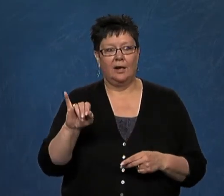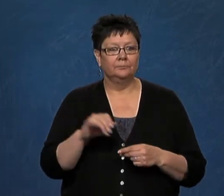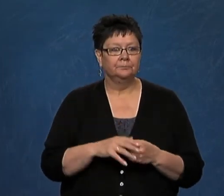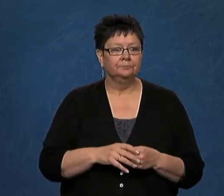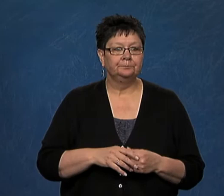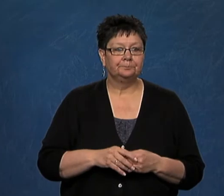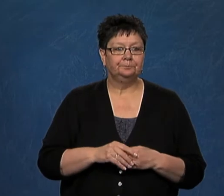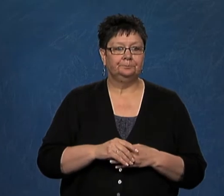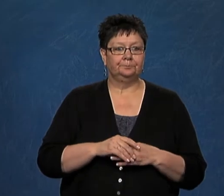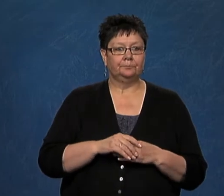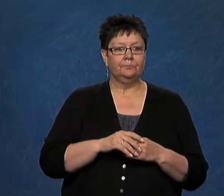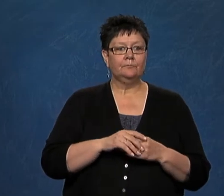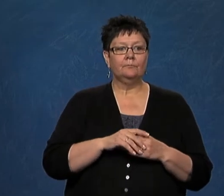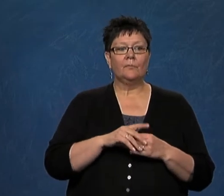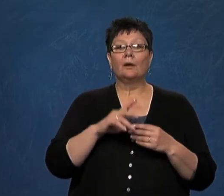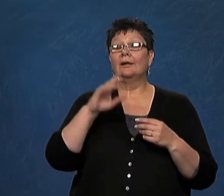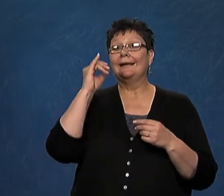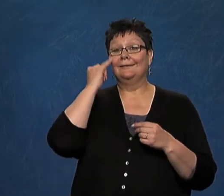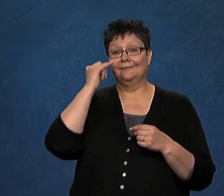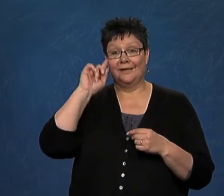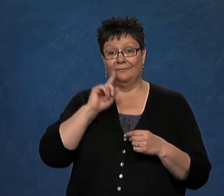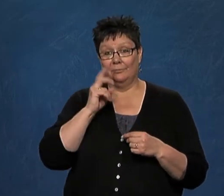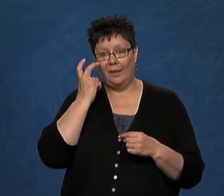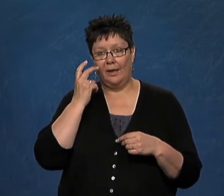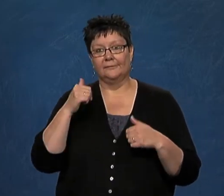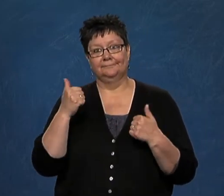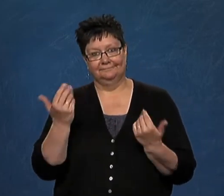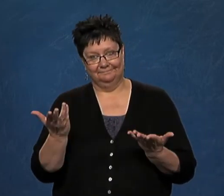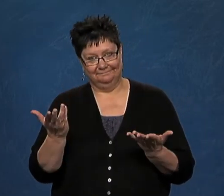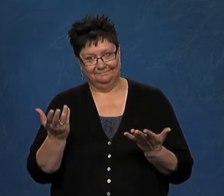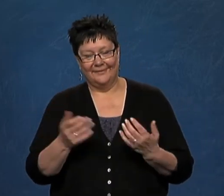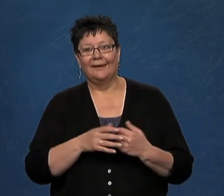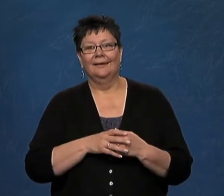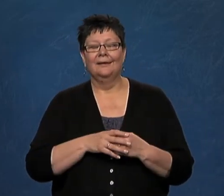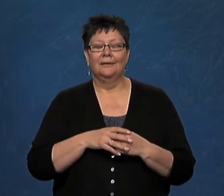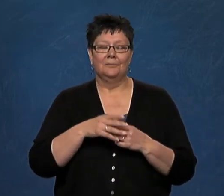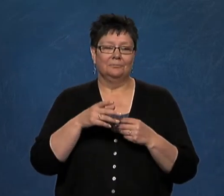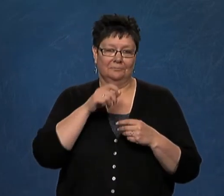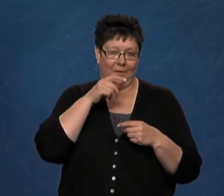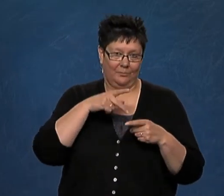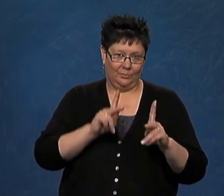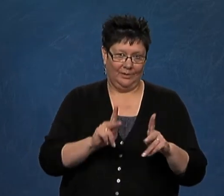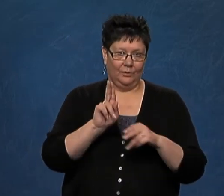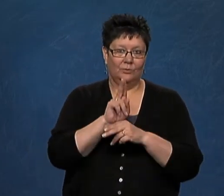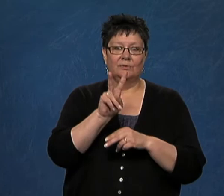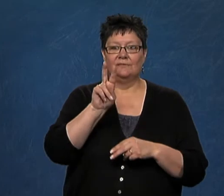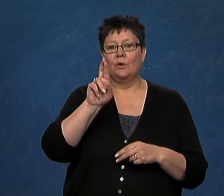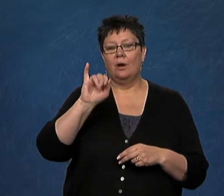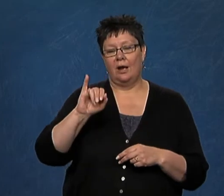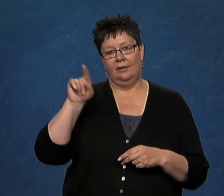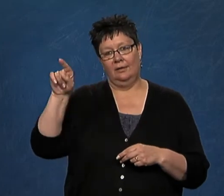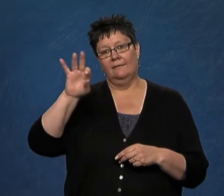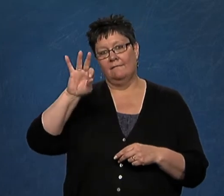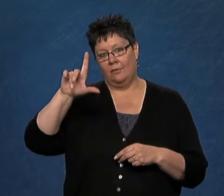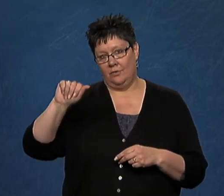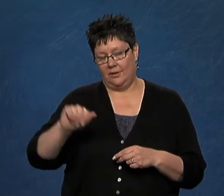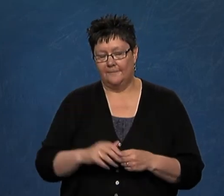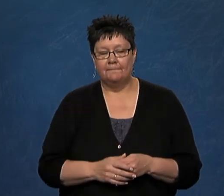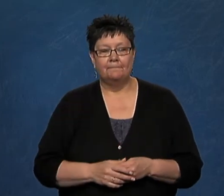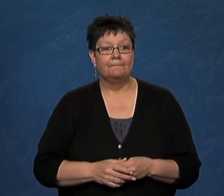disoriented, and then in that case they would not use VRI. Now there's consumers that are deaf-blind, of course. In Florida, it